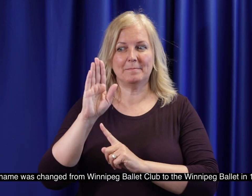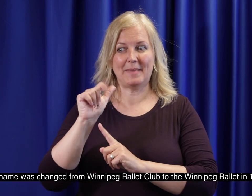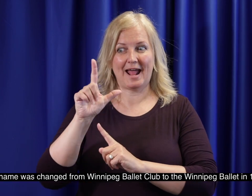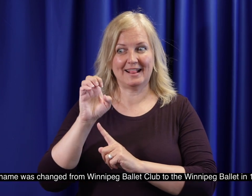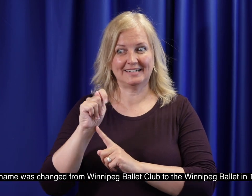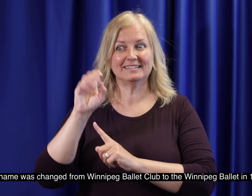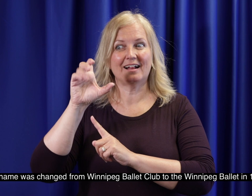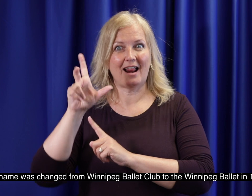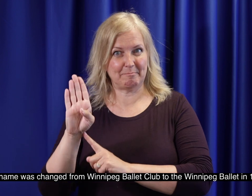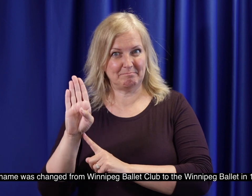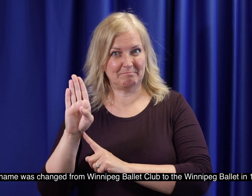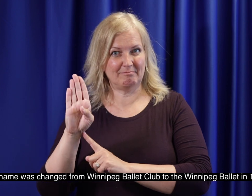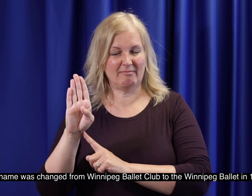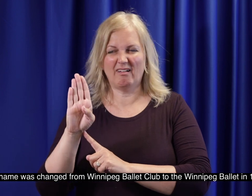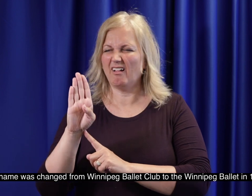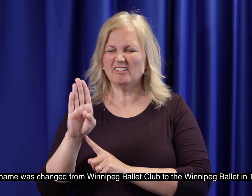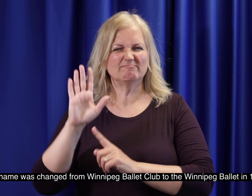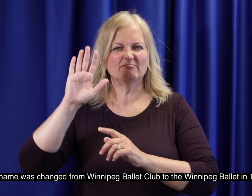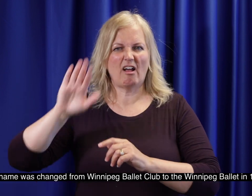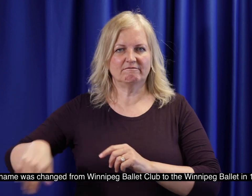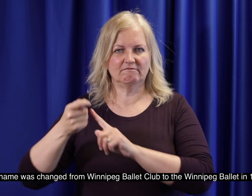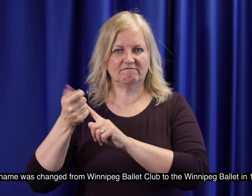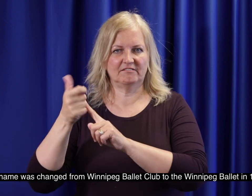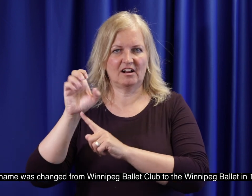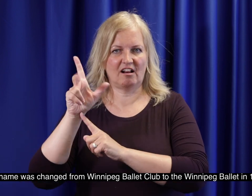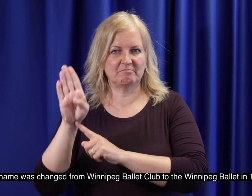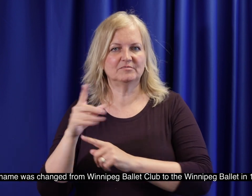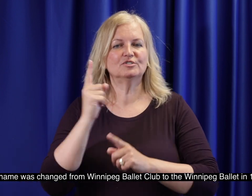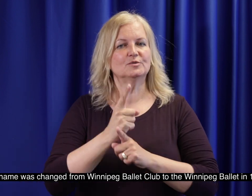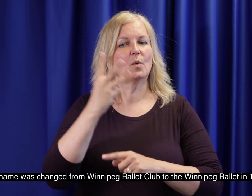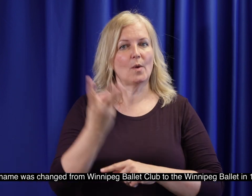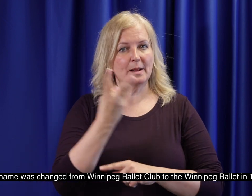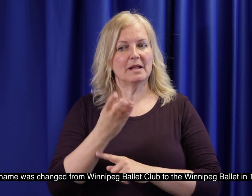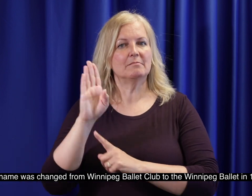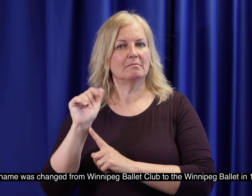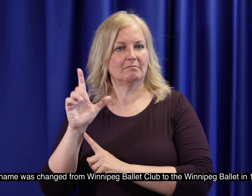The name was changed from the Winnipeg Ballet Club to just simply the Winnipeg Ballet.